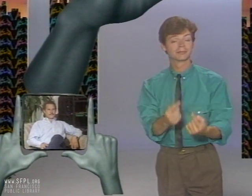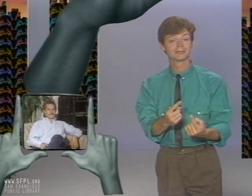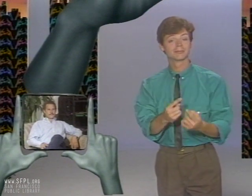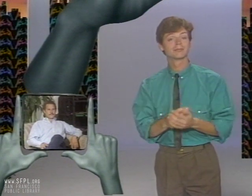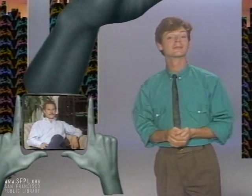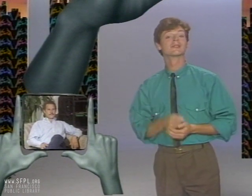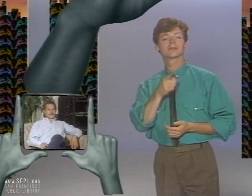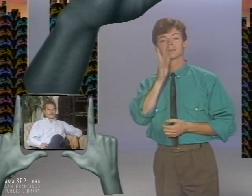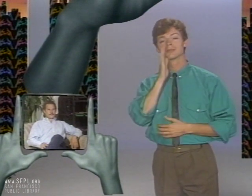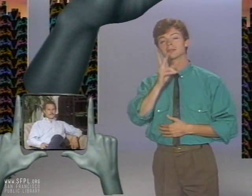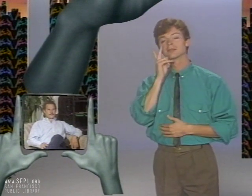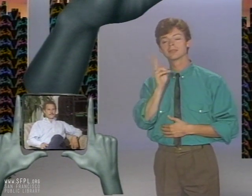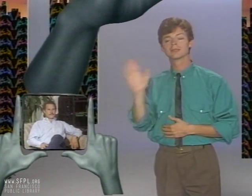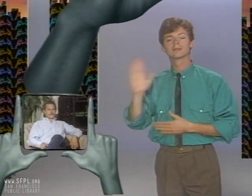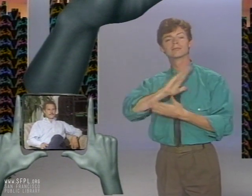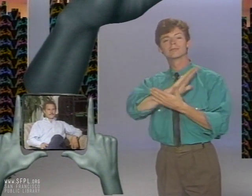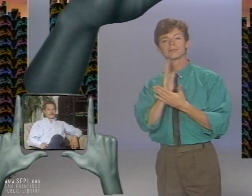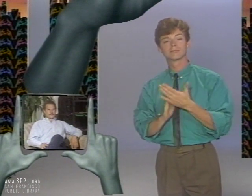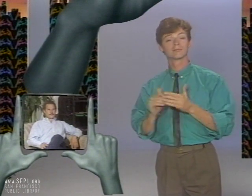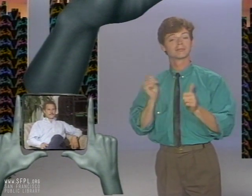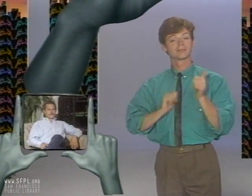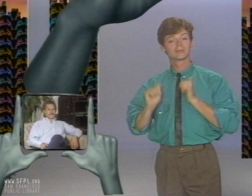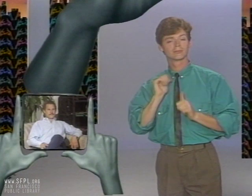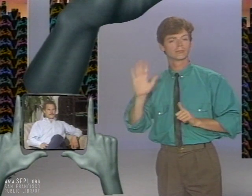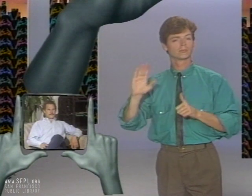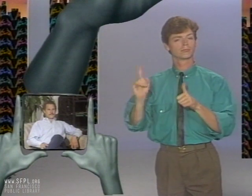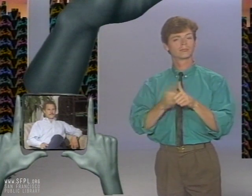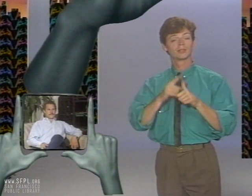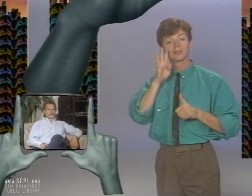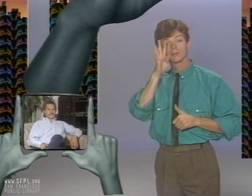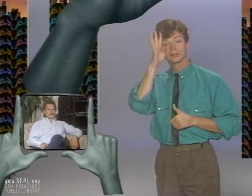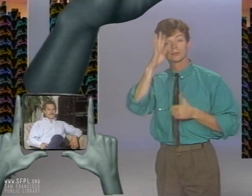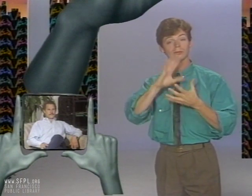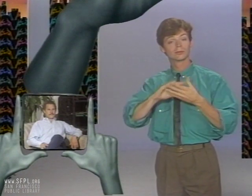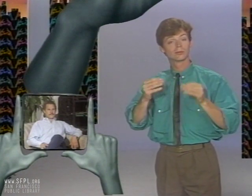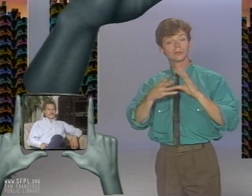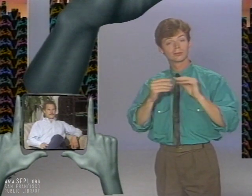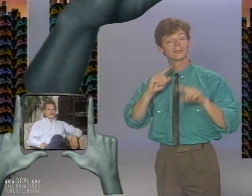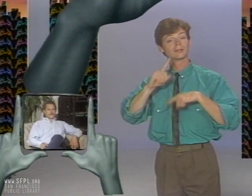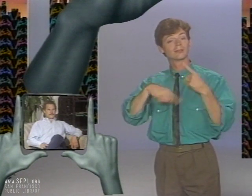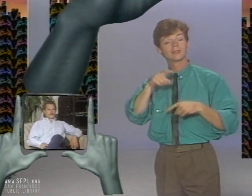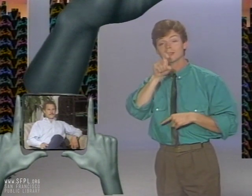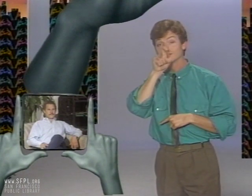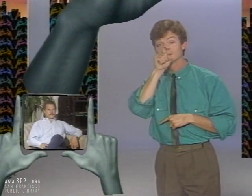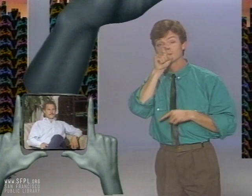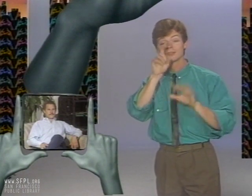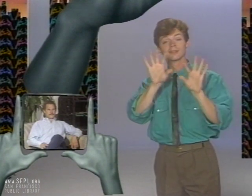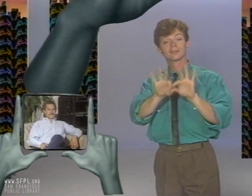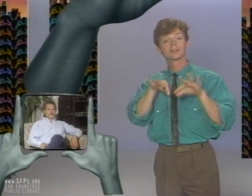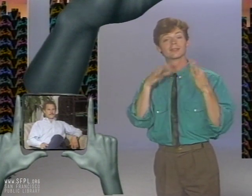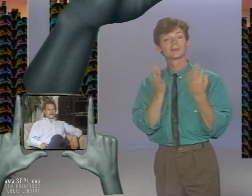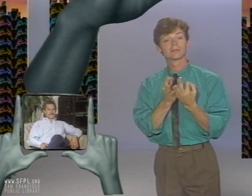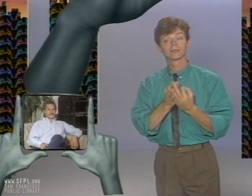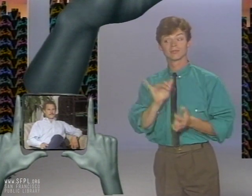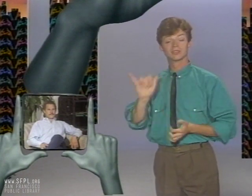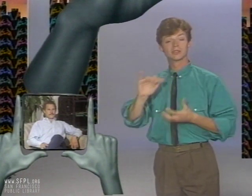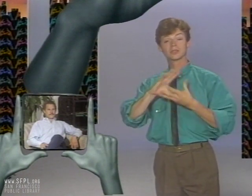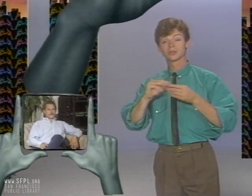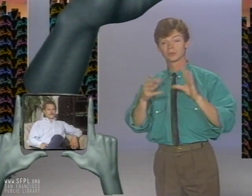time. Here you'll see an excellent example of ASL storytelling in his original tale about an eagle family struggling with difference. Soon